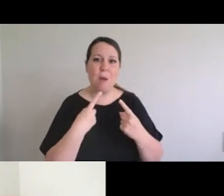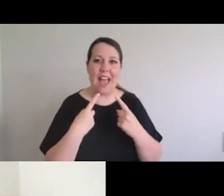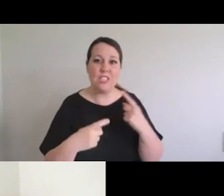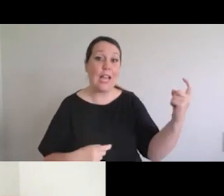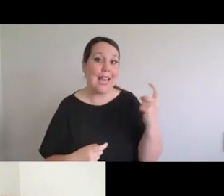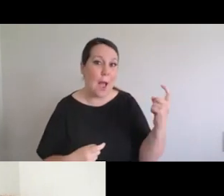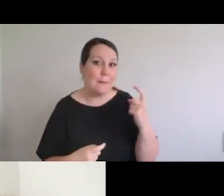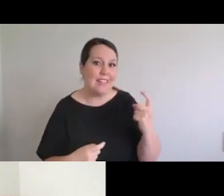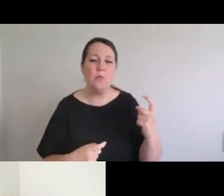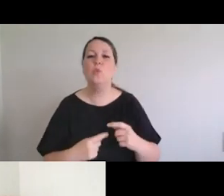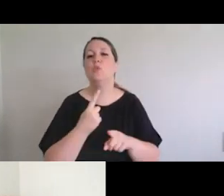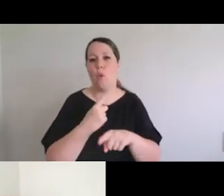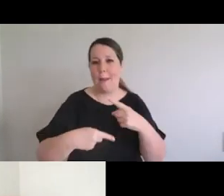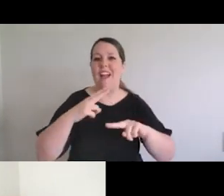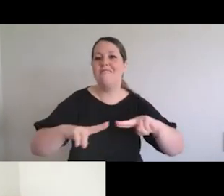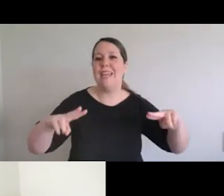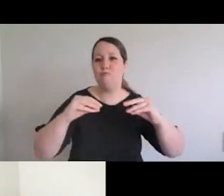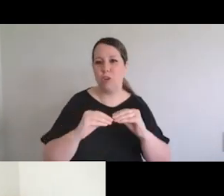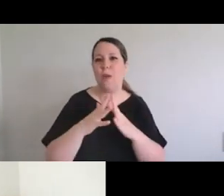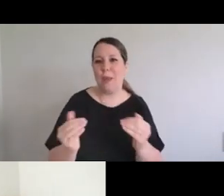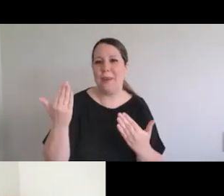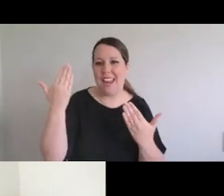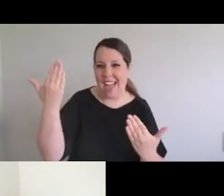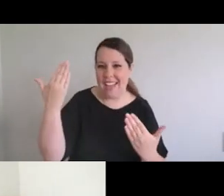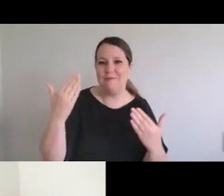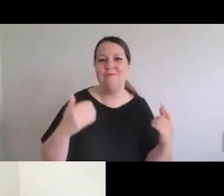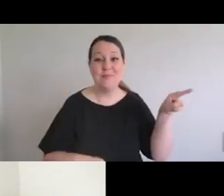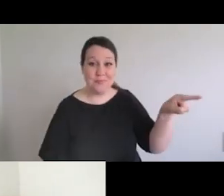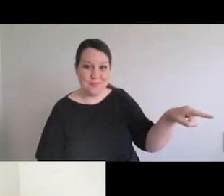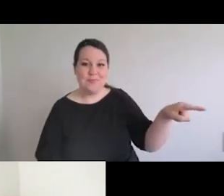webinar. Have a great International Day of Persons with Disabilities.